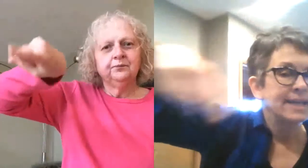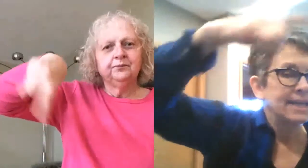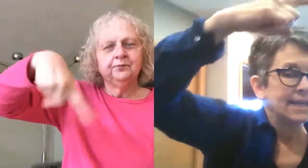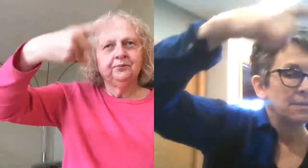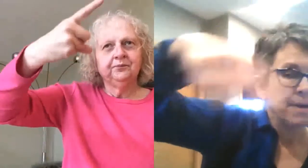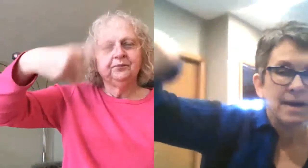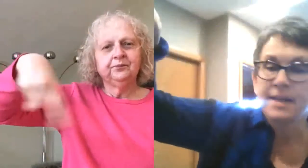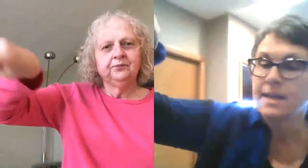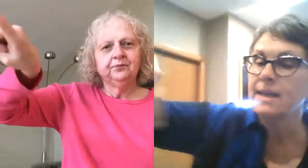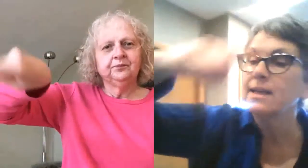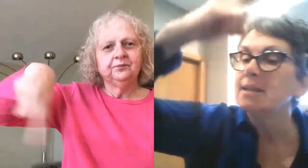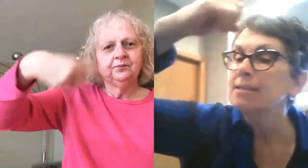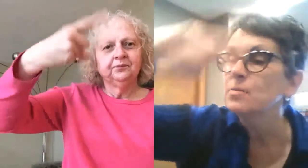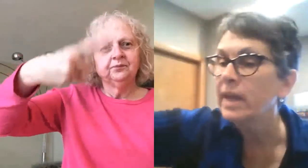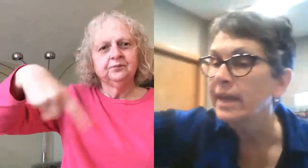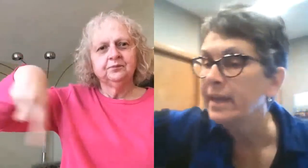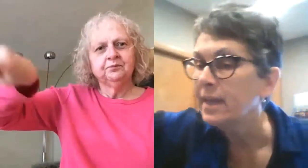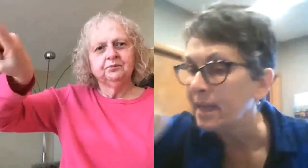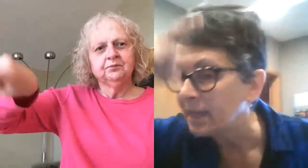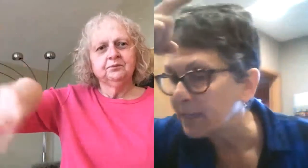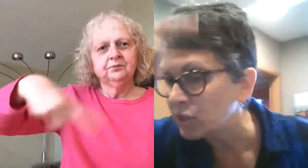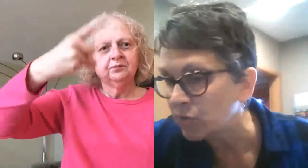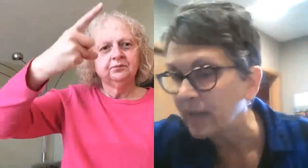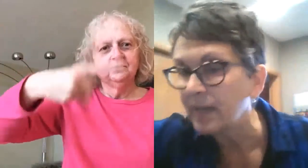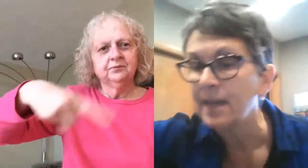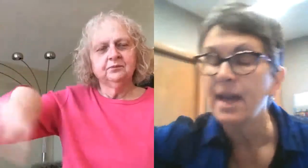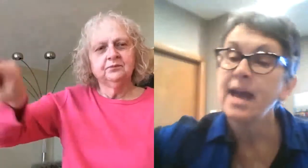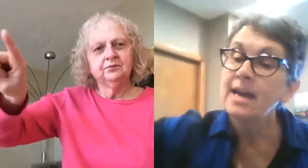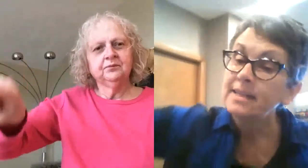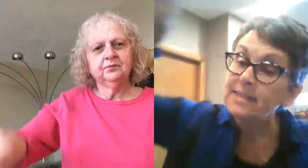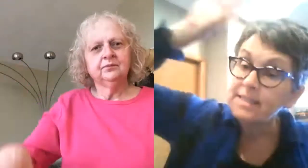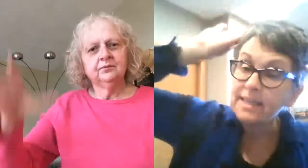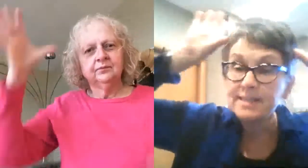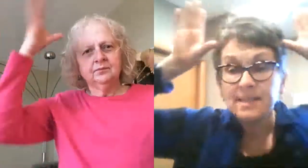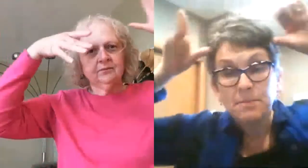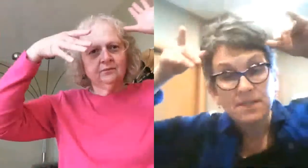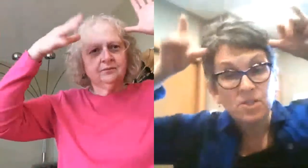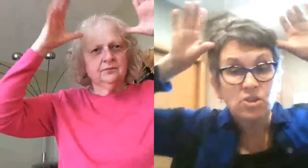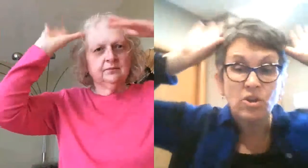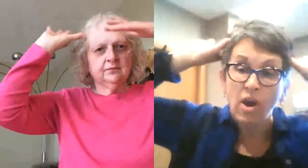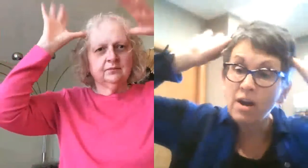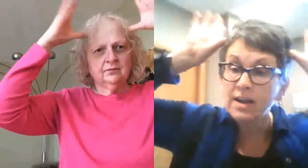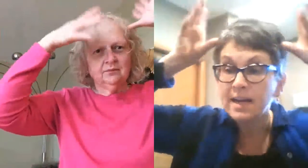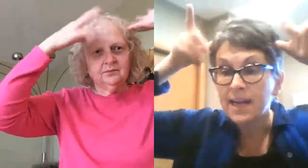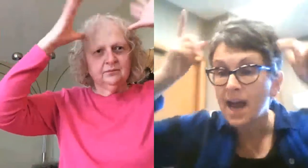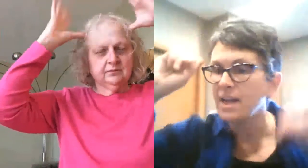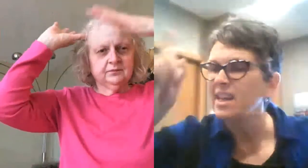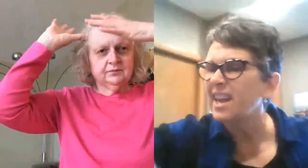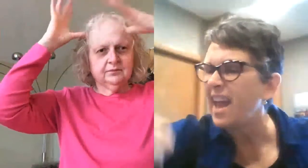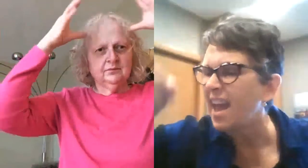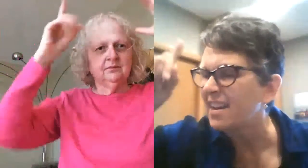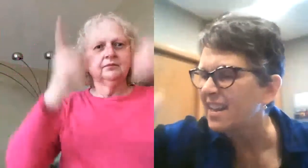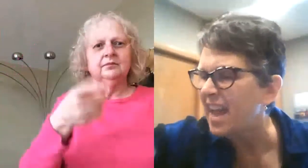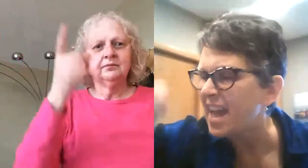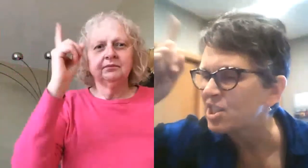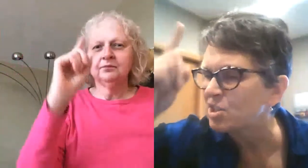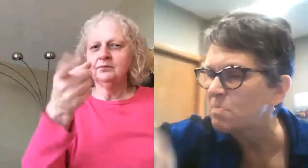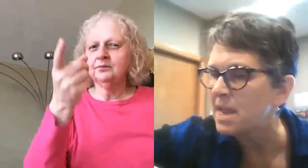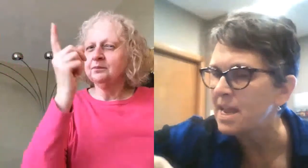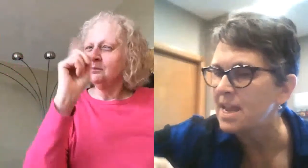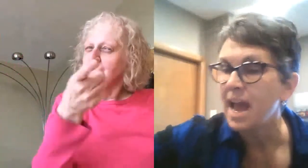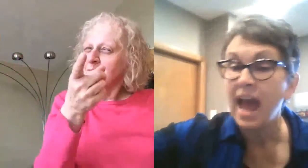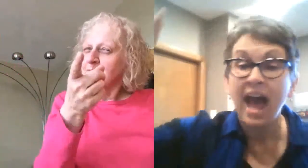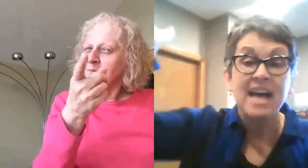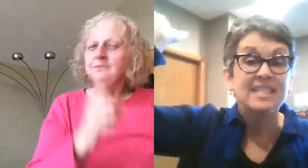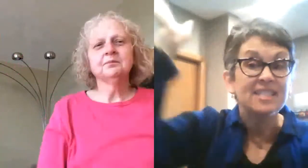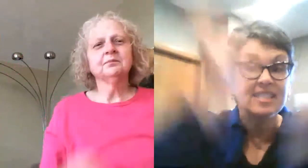One little monkey swinging in a tree. Teasing Mr. Crocodile, you can't catch